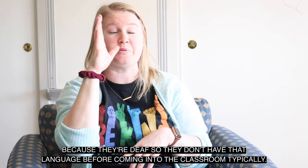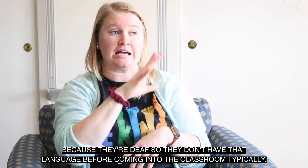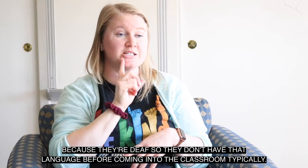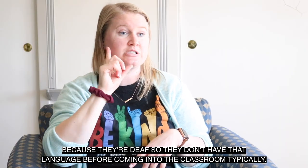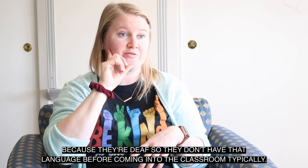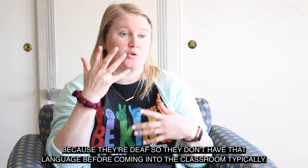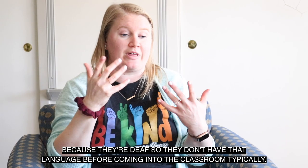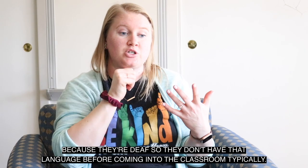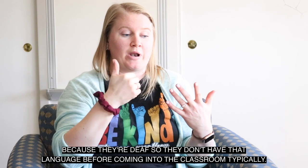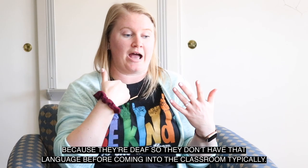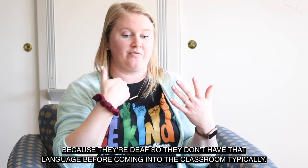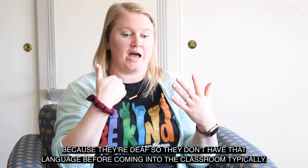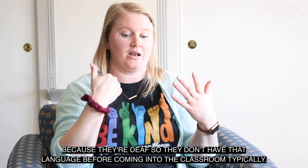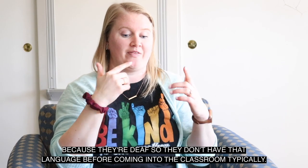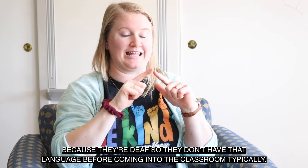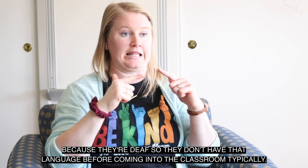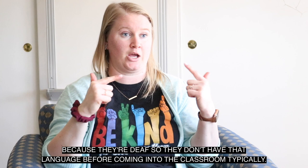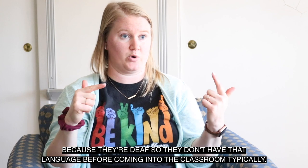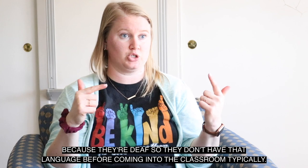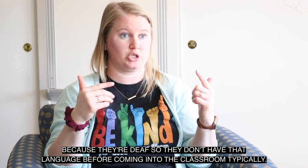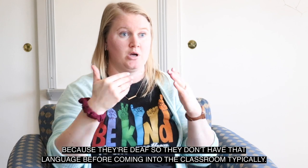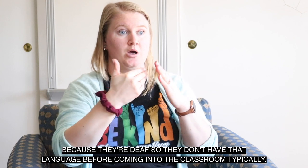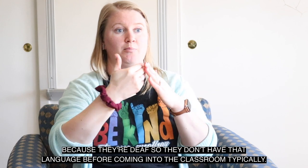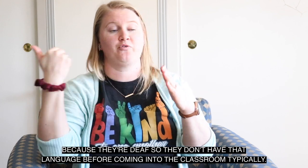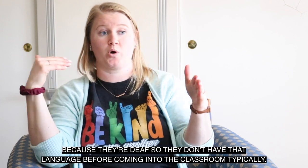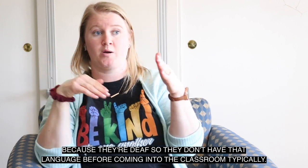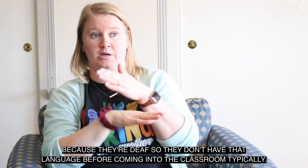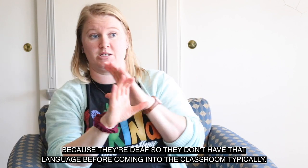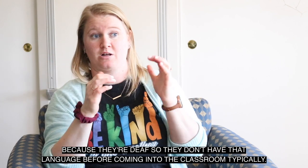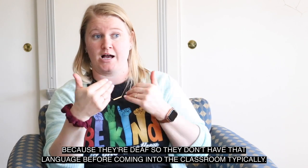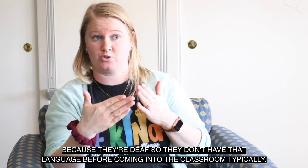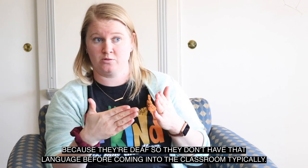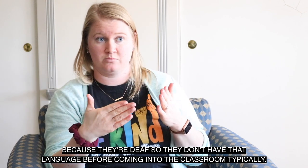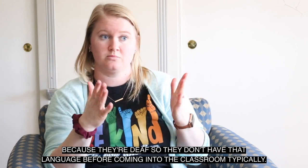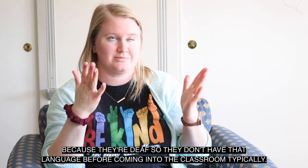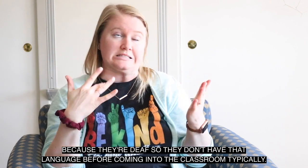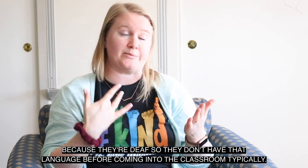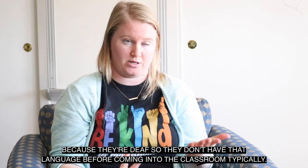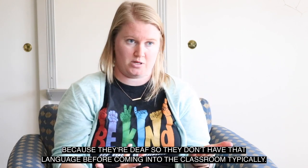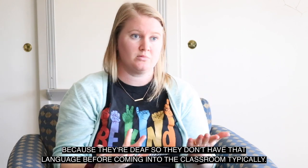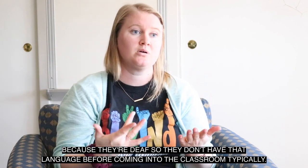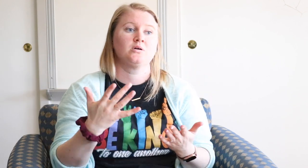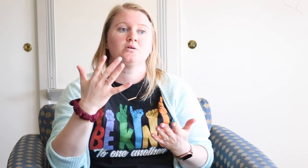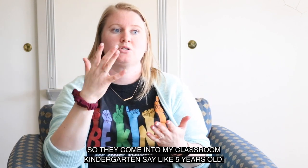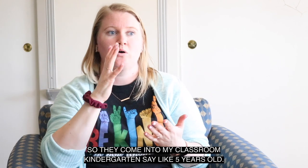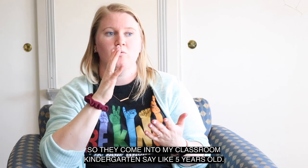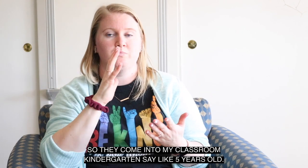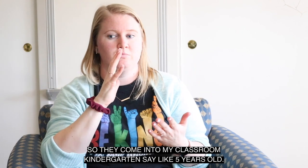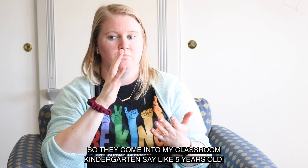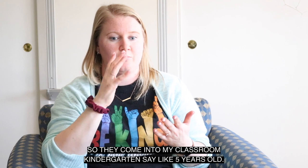Because they're deaf, so they don't have that language before coming into the classroom, typically. Mm-hmm. So